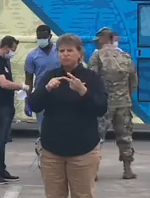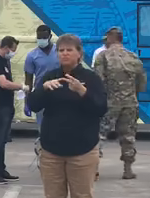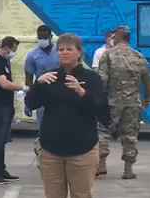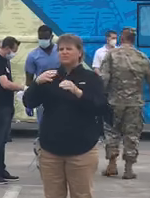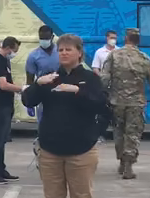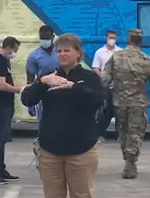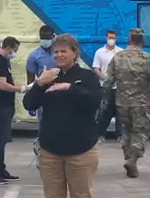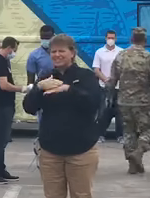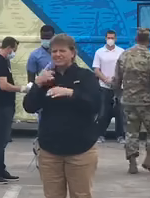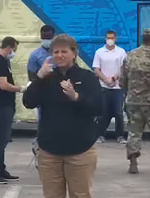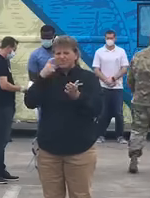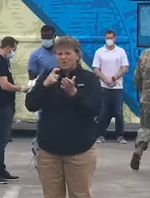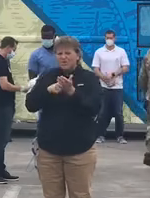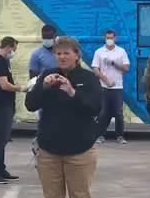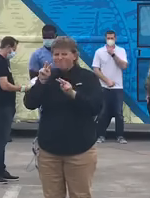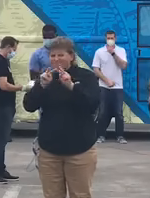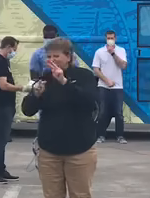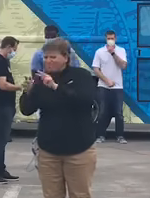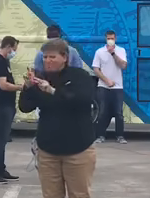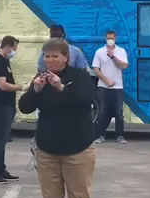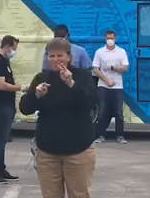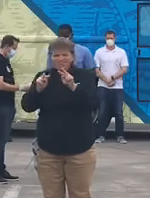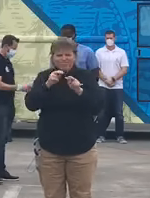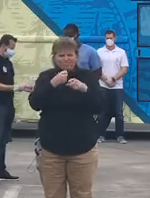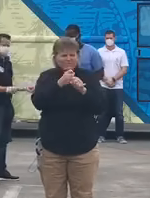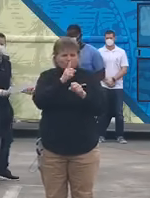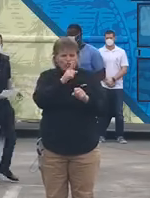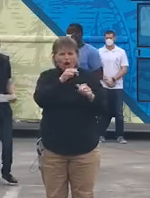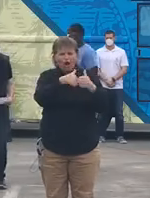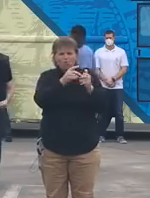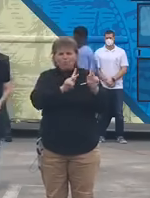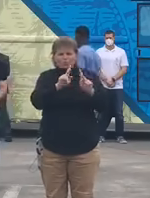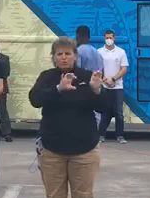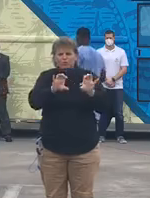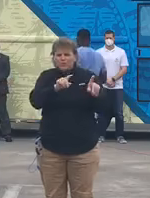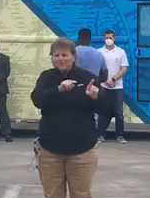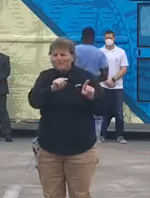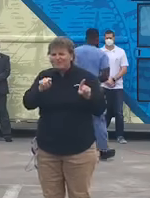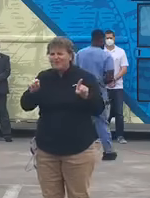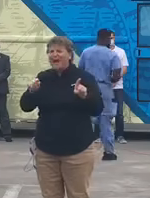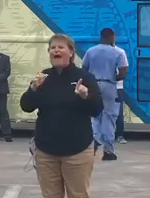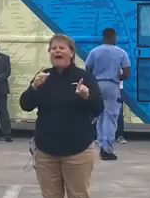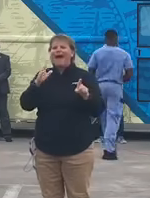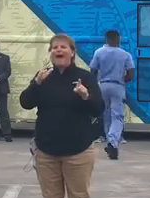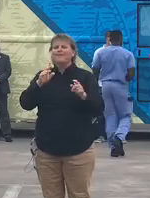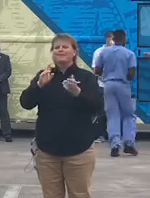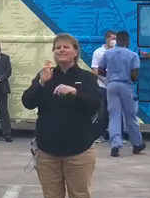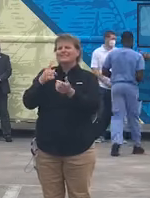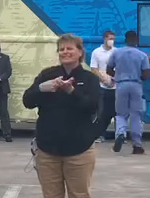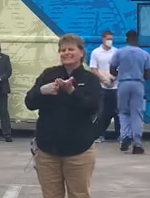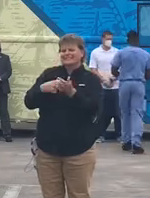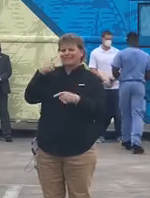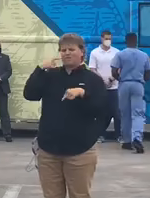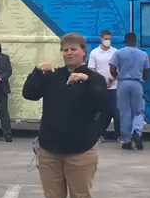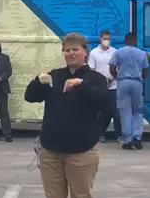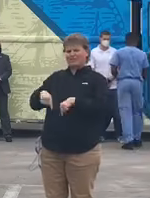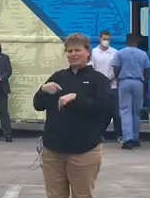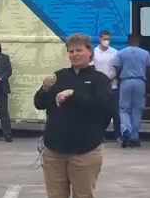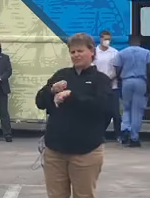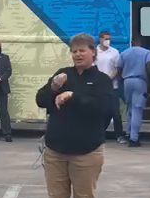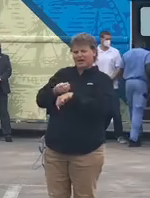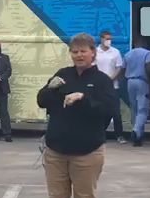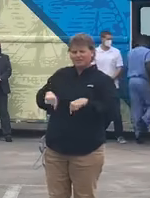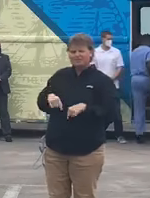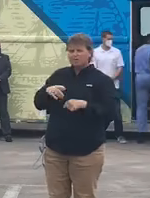counties. I think that there has been a lot of positive movement. I mean, I looked at Broward as well. I mean, you can definitely see the